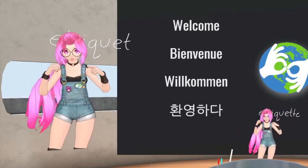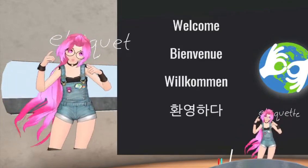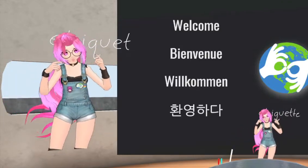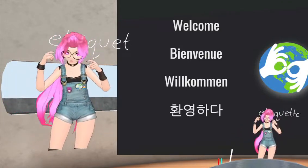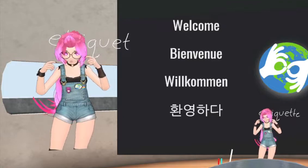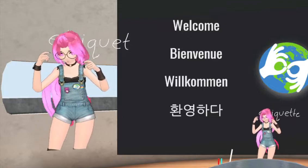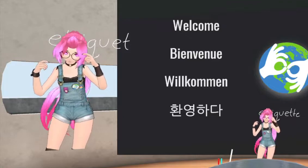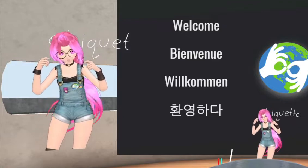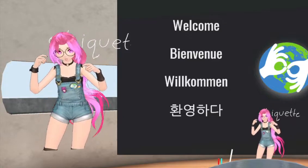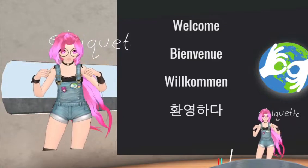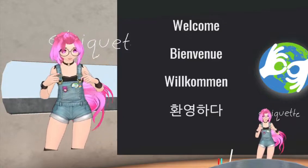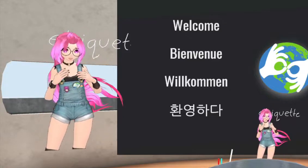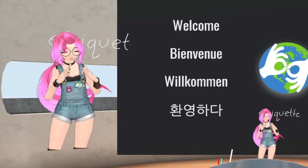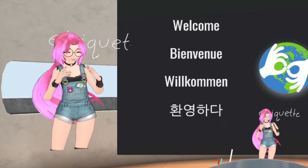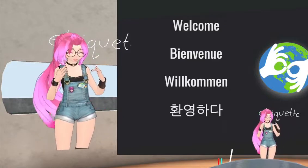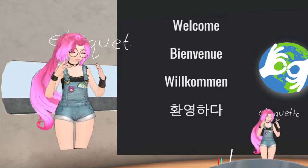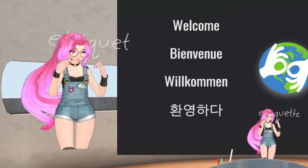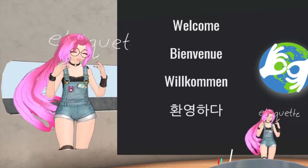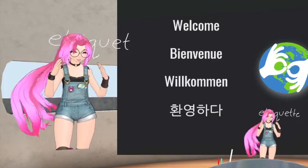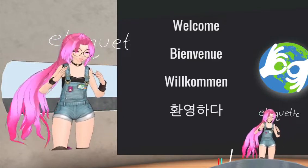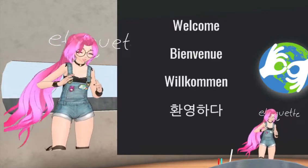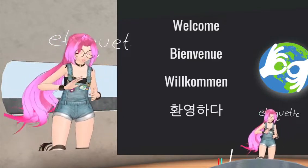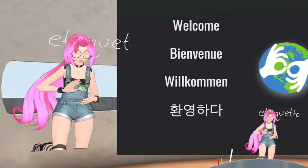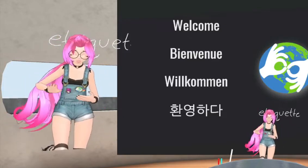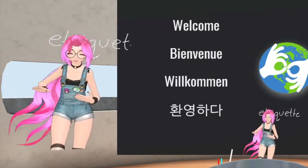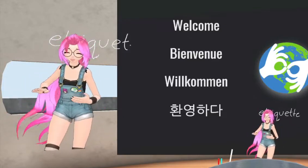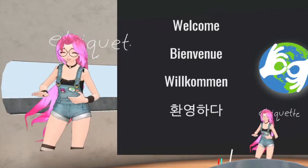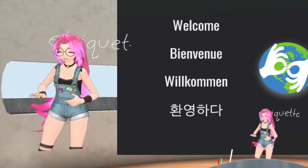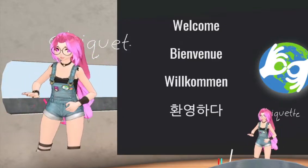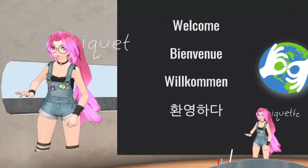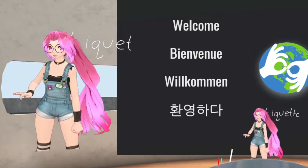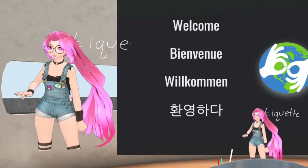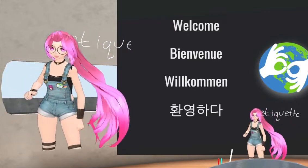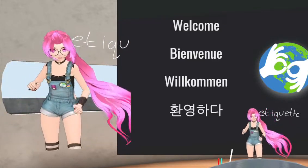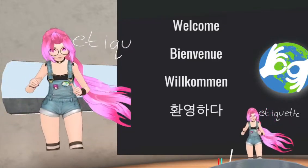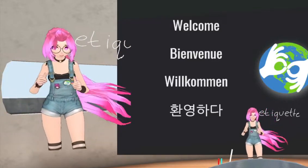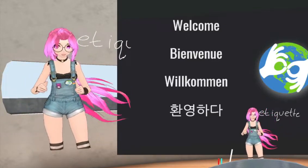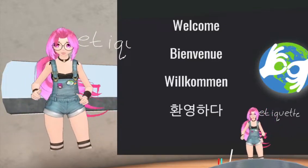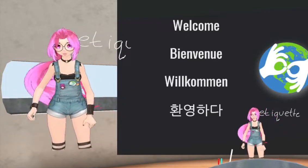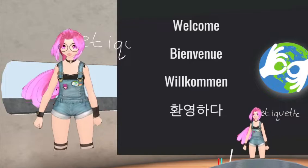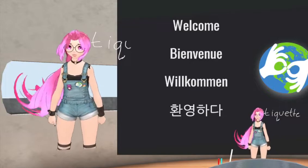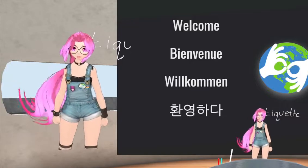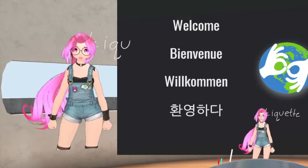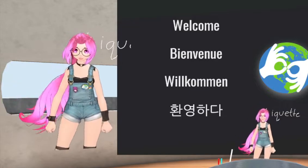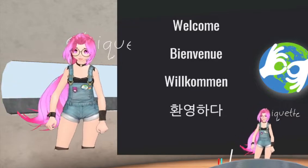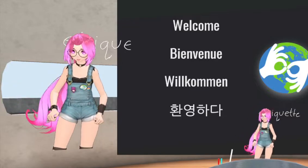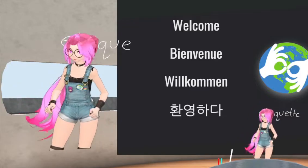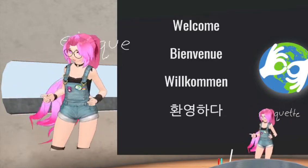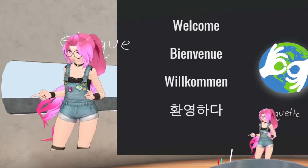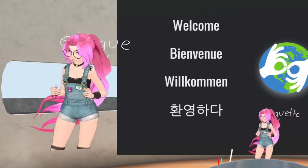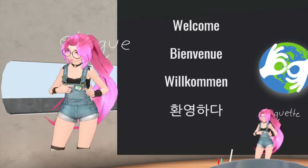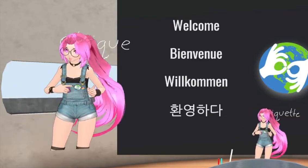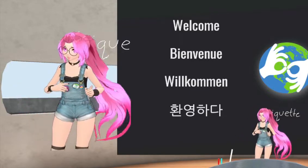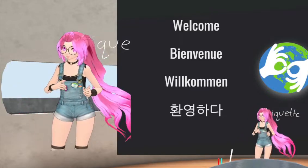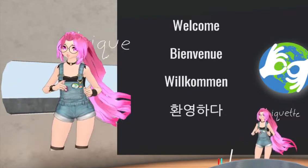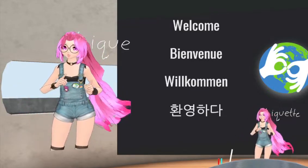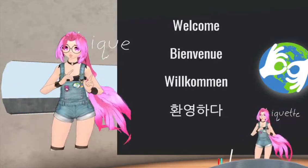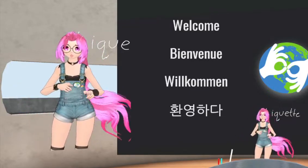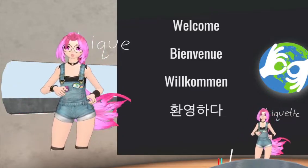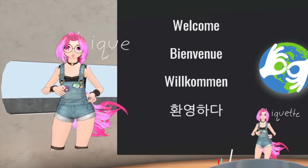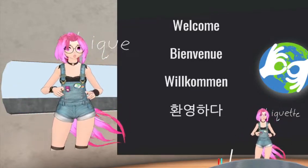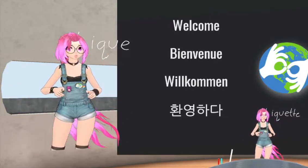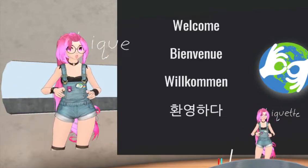if you can't do anything else. But tapping isn't rude, and it's the best way to get somebody's attention. But maybe you're too far away.